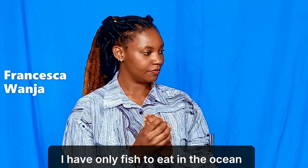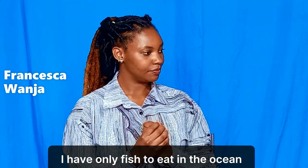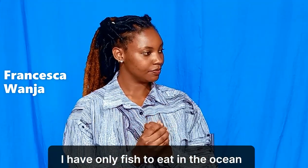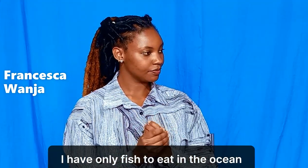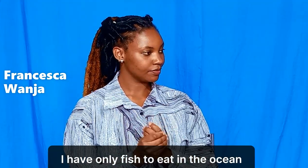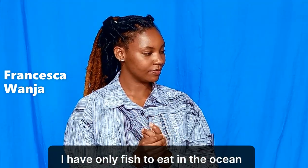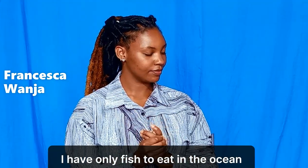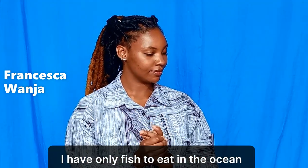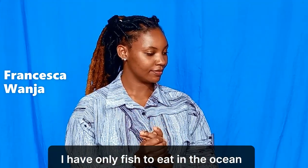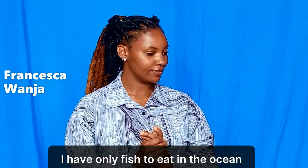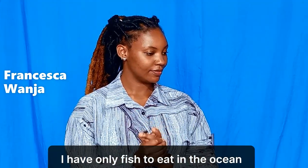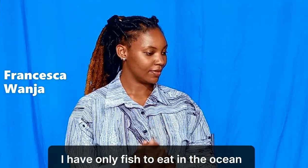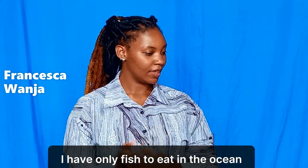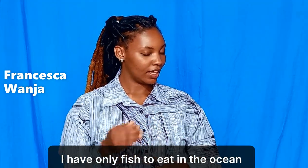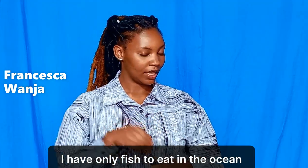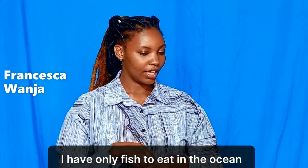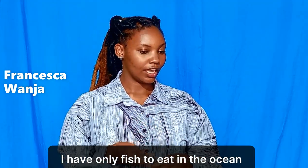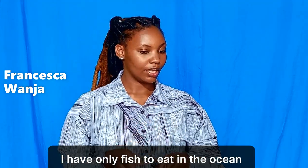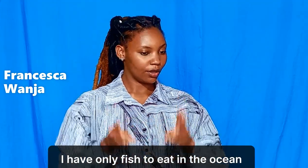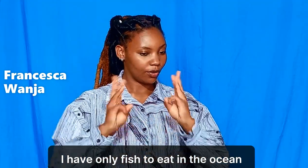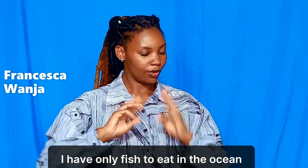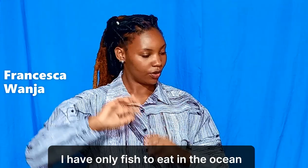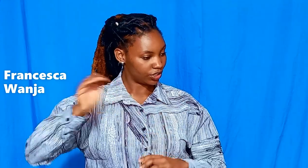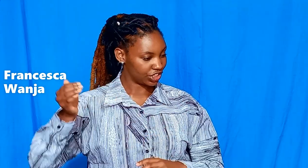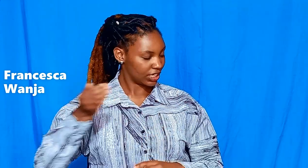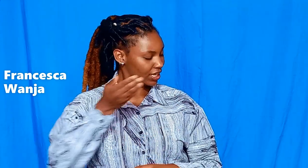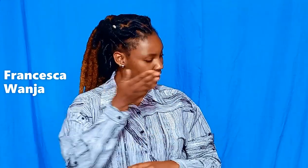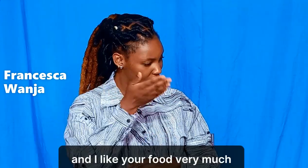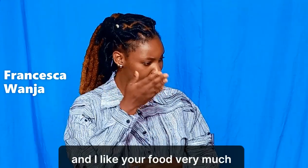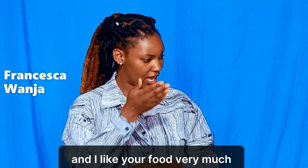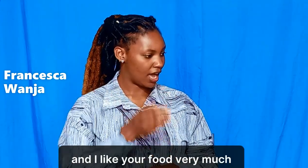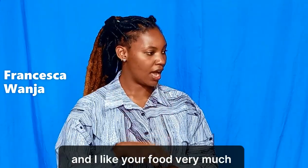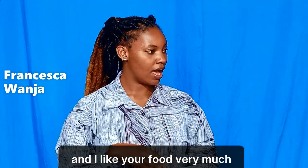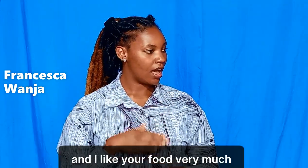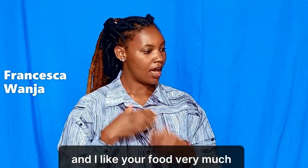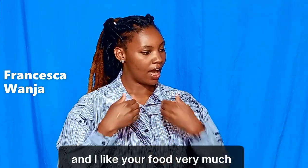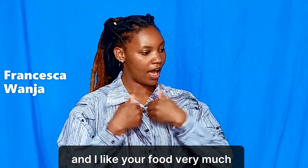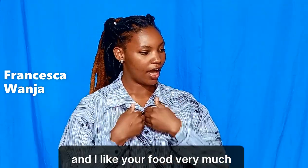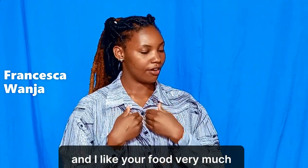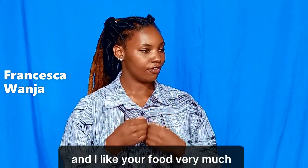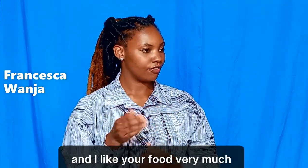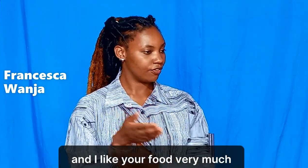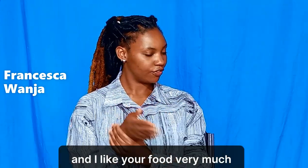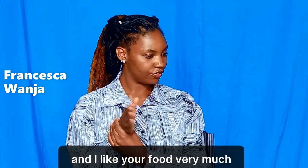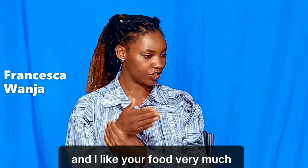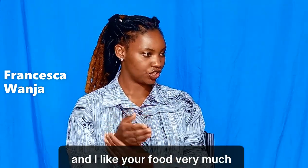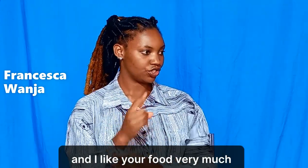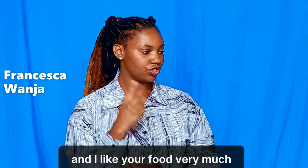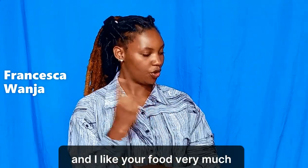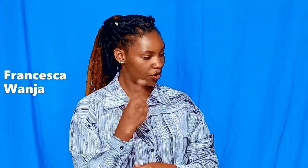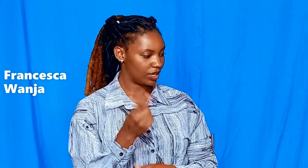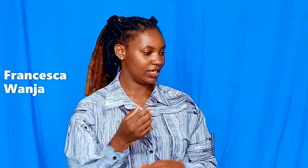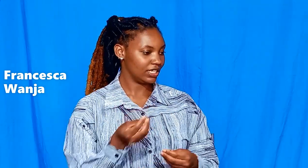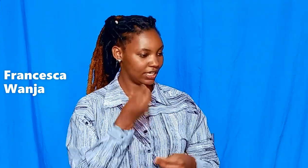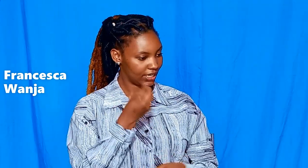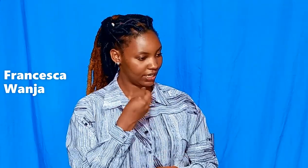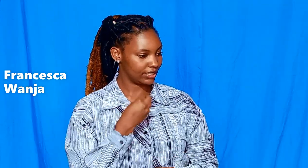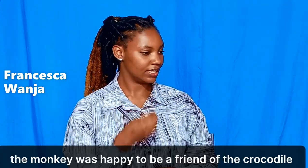only fish to eat in the ocean and I like your fruit very much. The